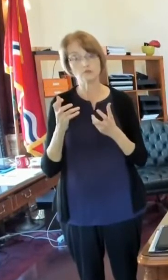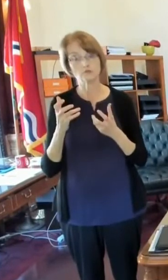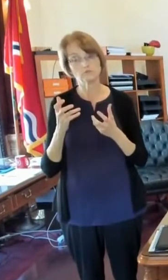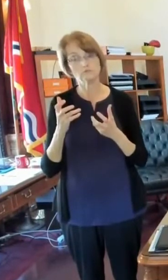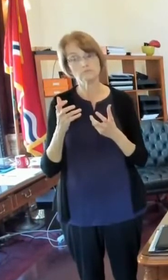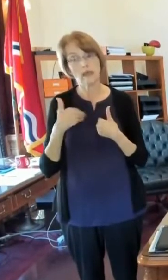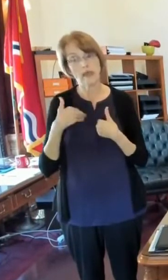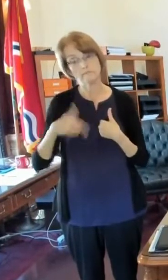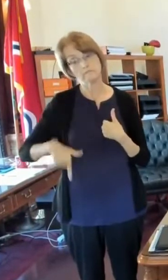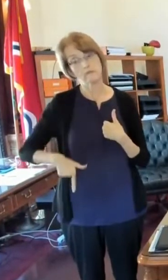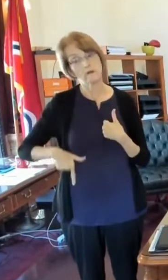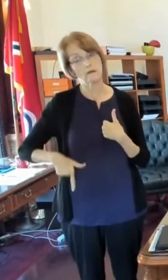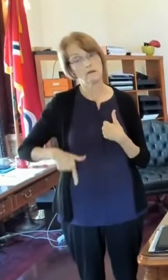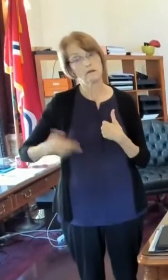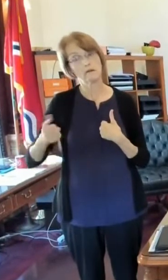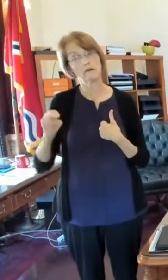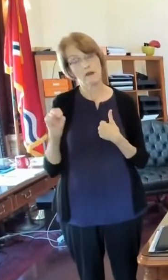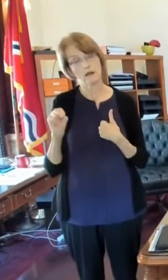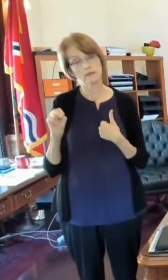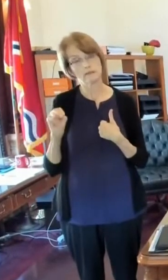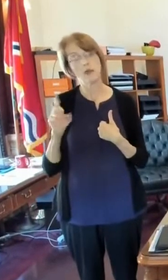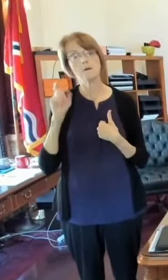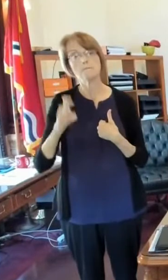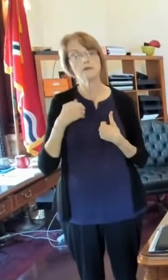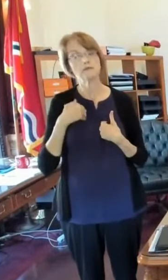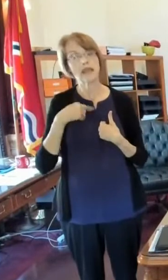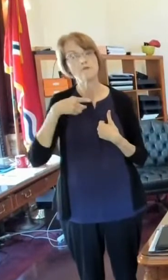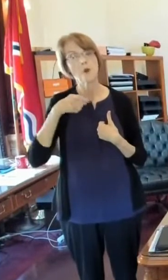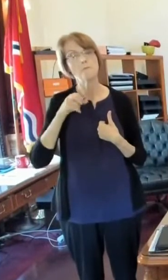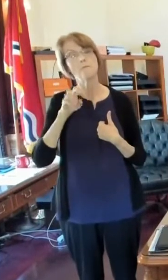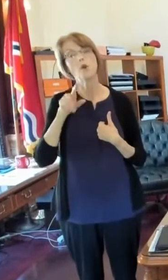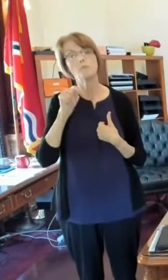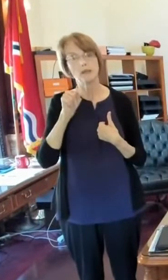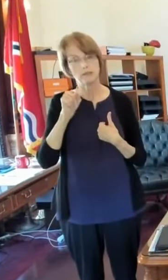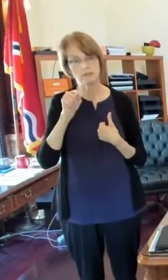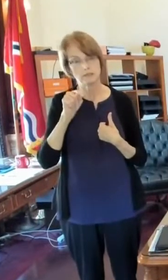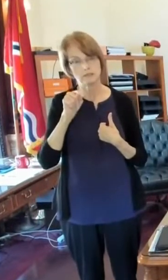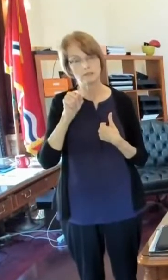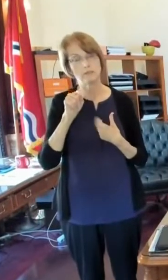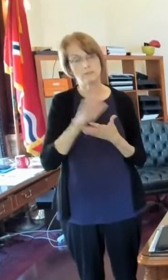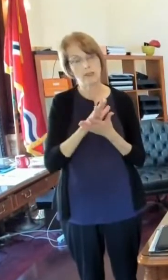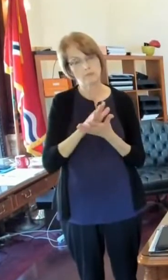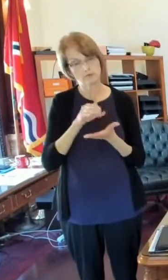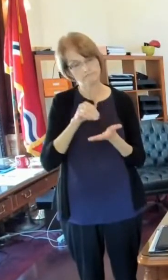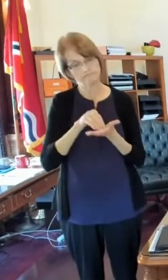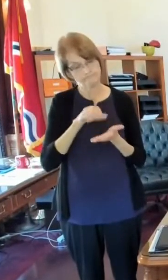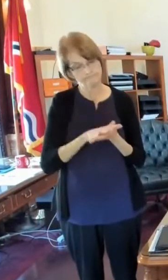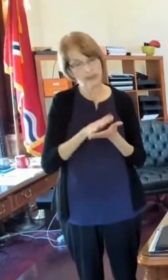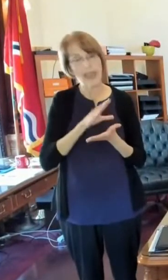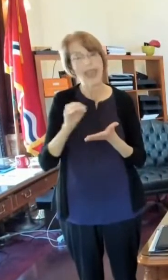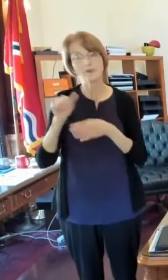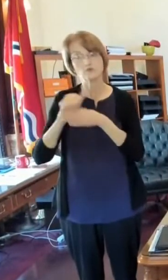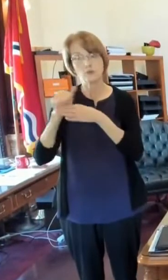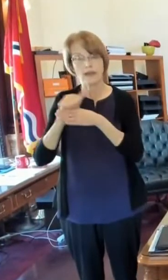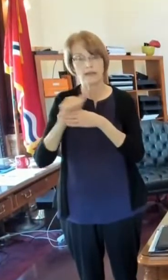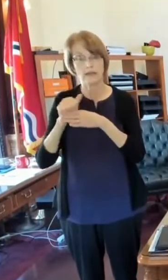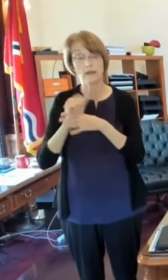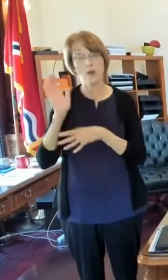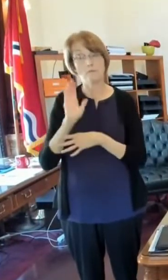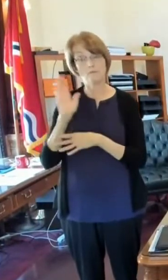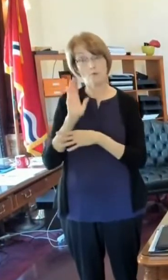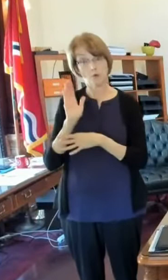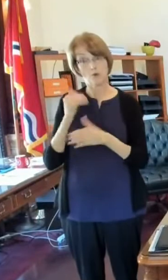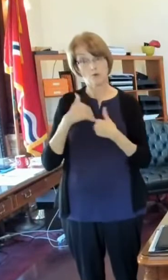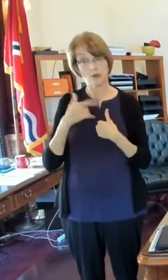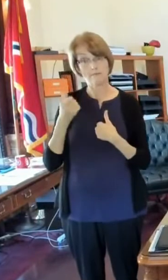their guns, that they should have a permit. They should have a little bit of training. It used to be required that anyone carrying a